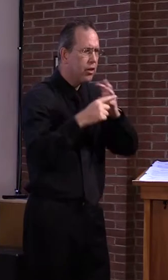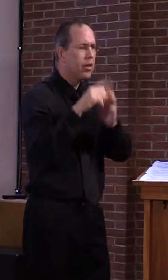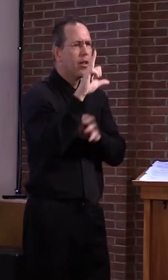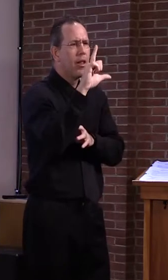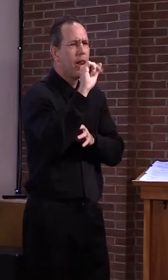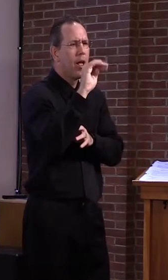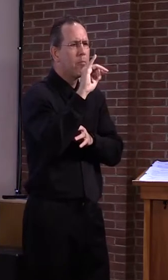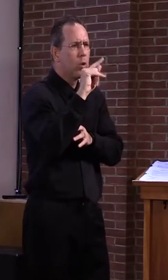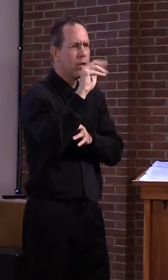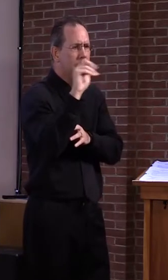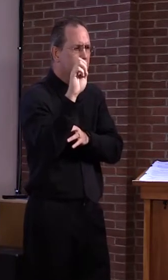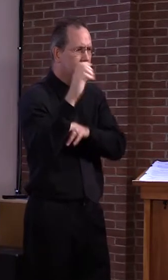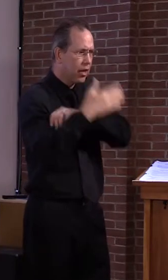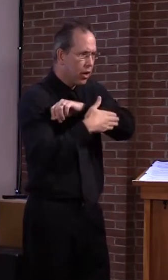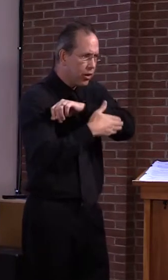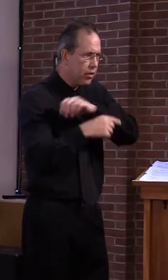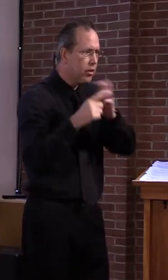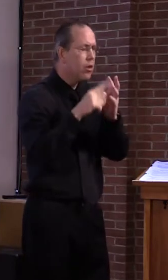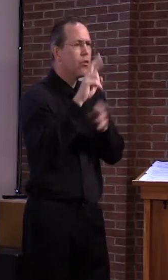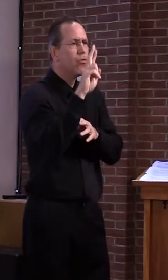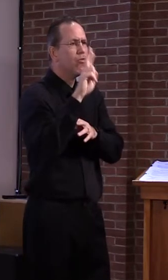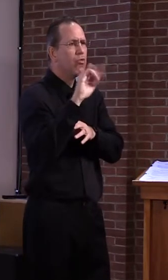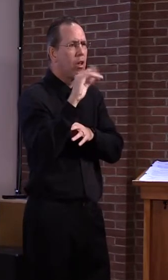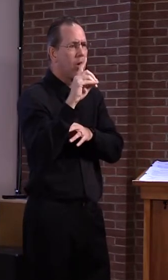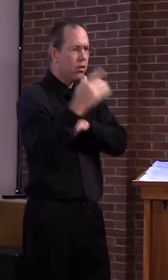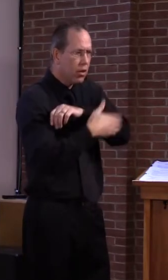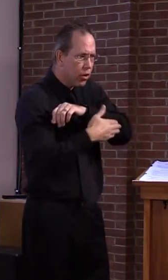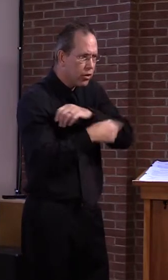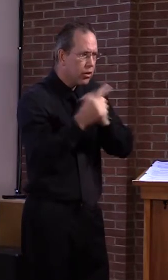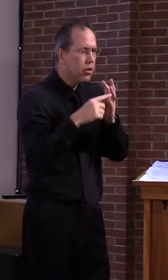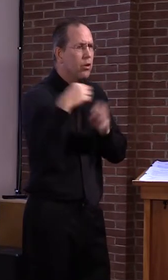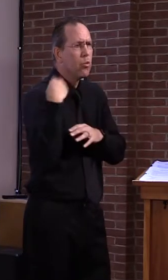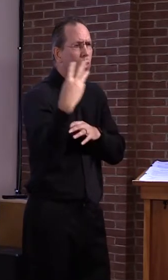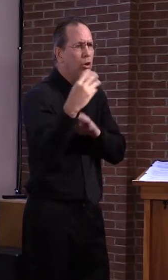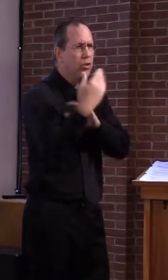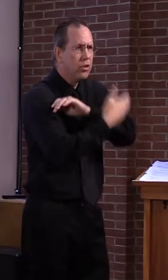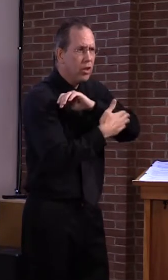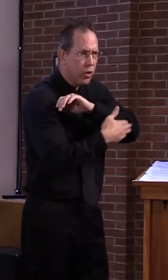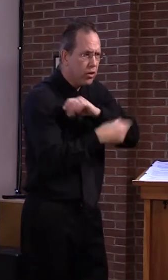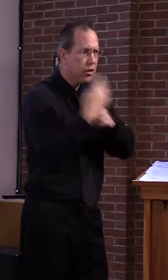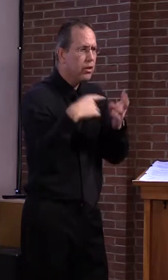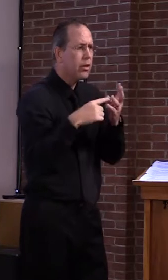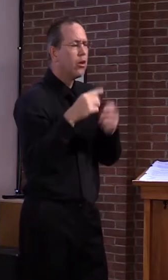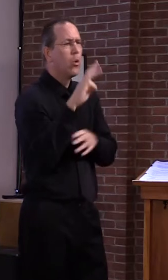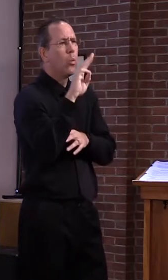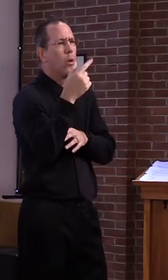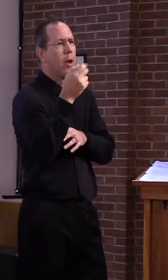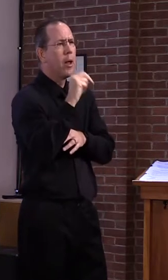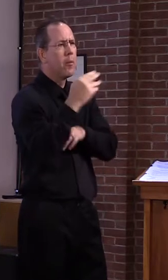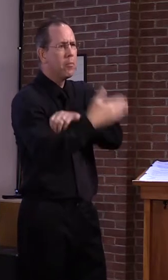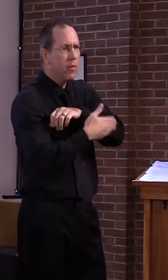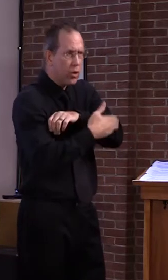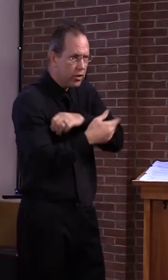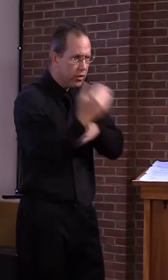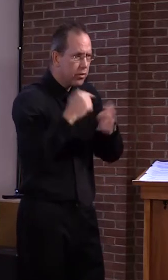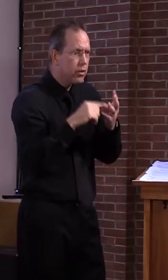These hub sites combined could provide approximately 2,300 childcare slots or